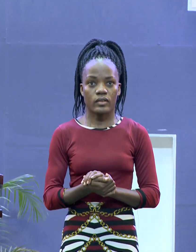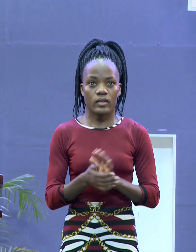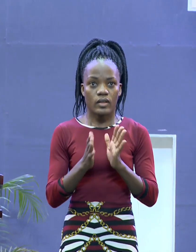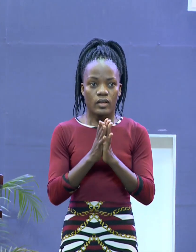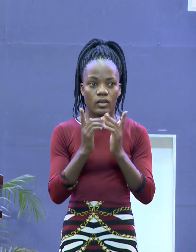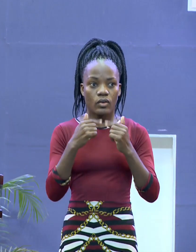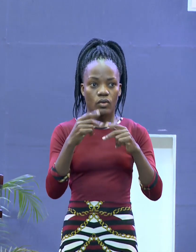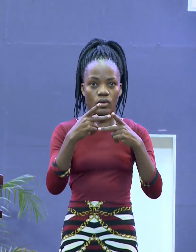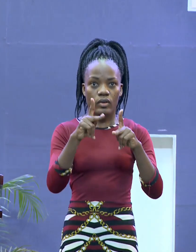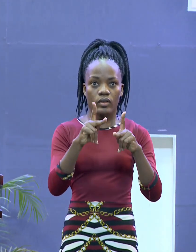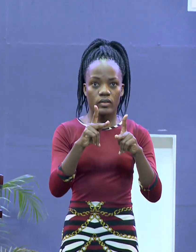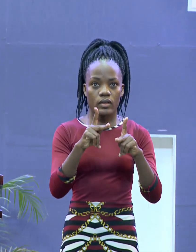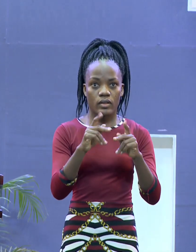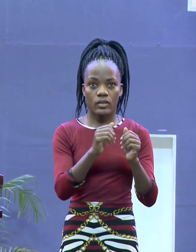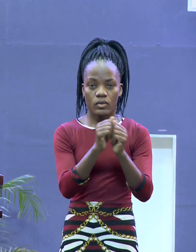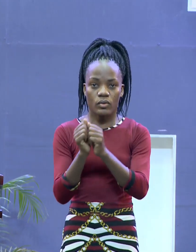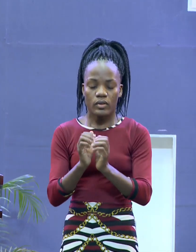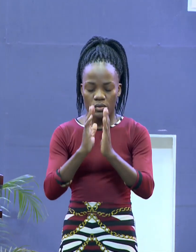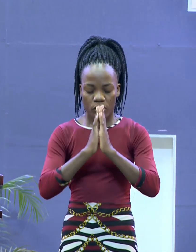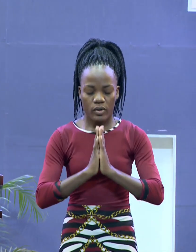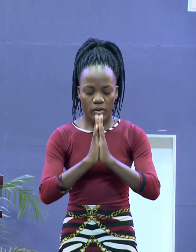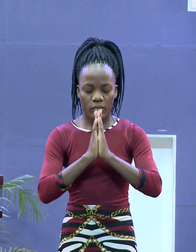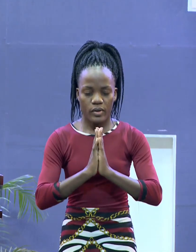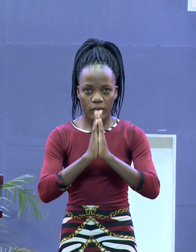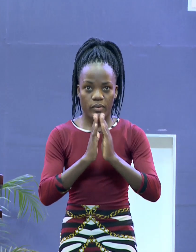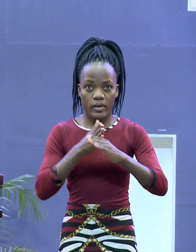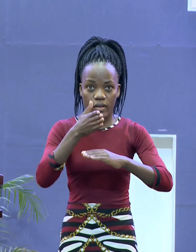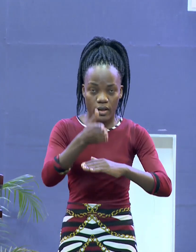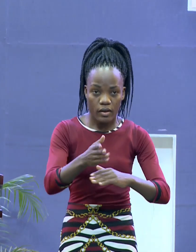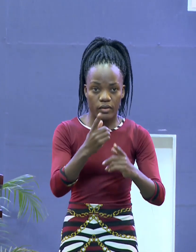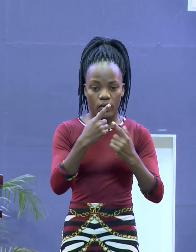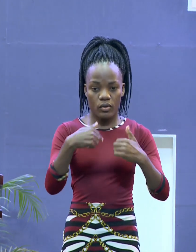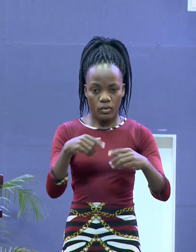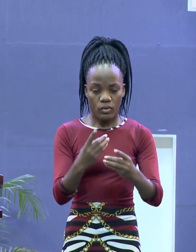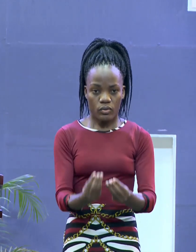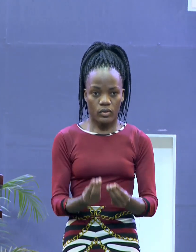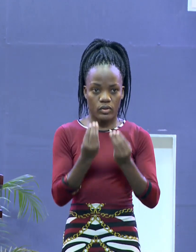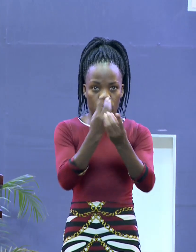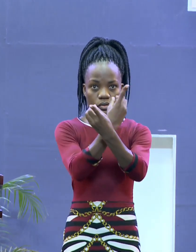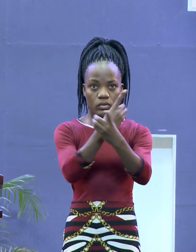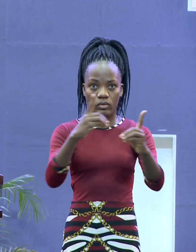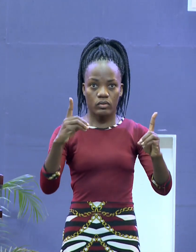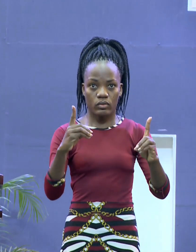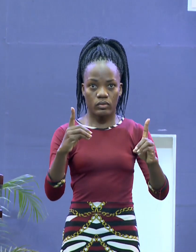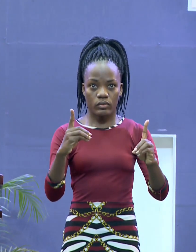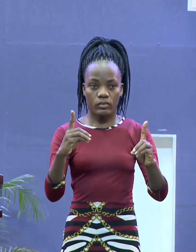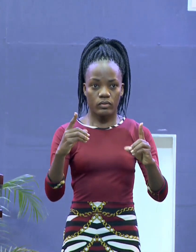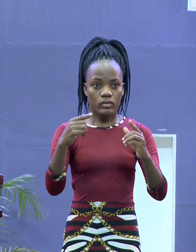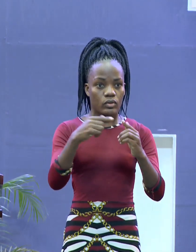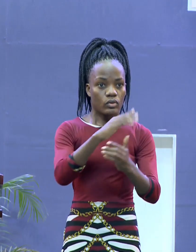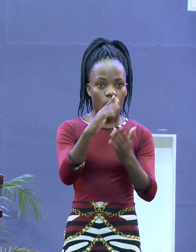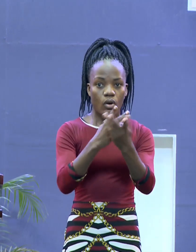with a session of with the intercession prayer. Tutandike n'essaala ey'okwegayirira. To those of you that have the ministry